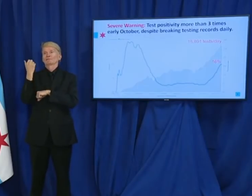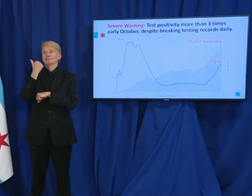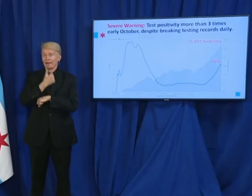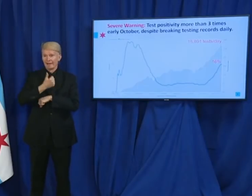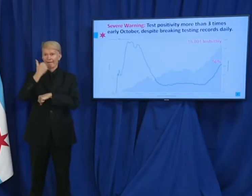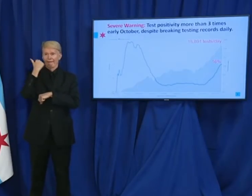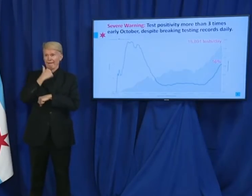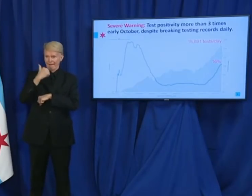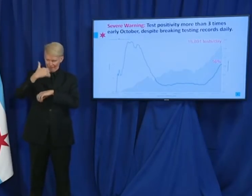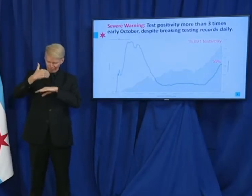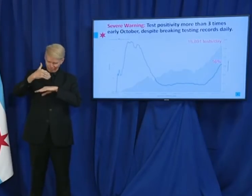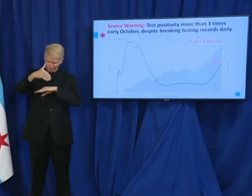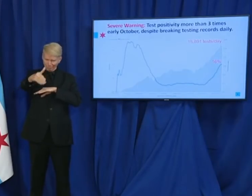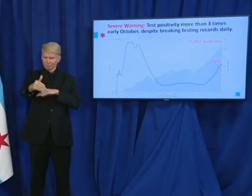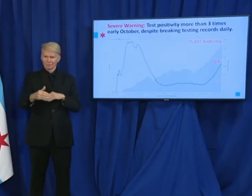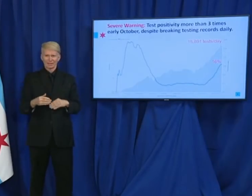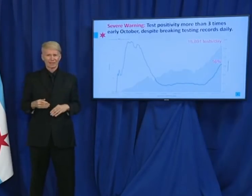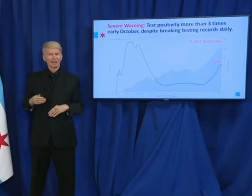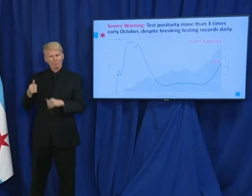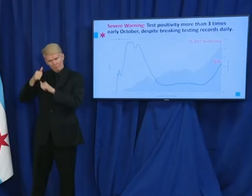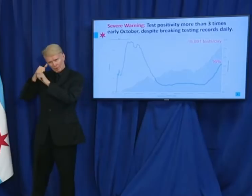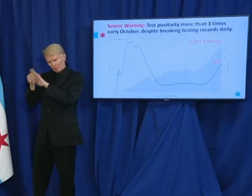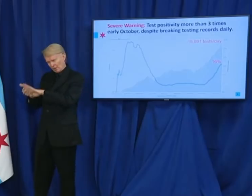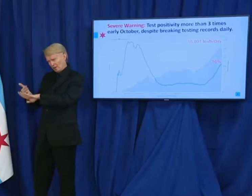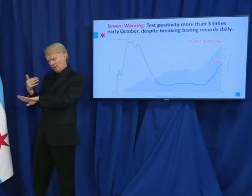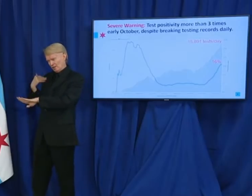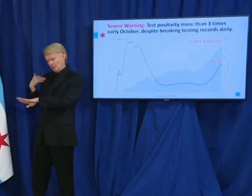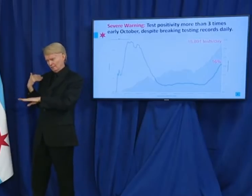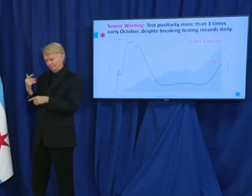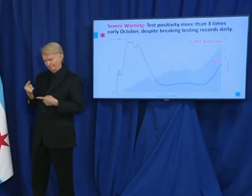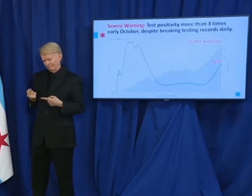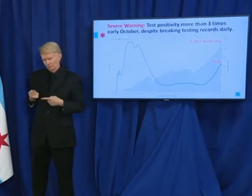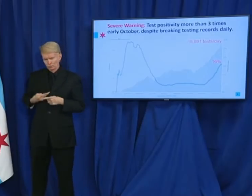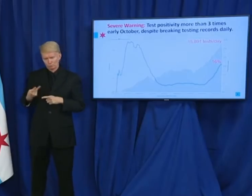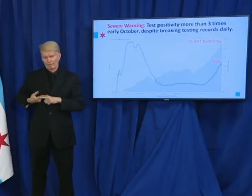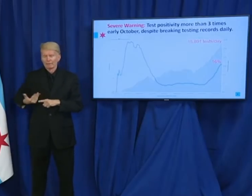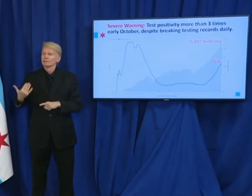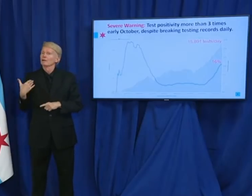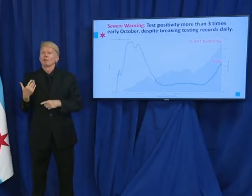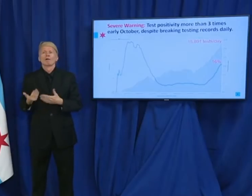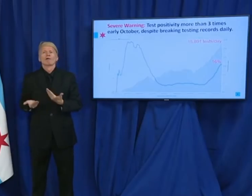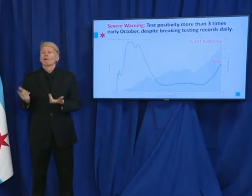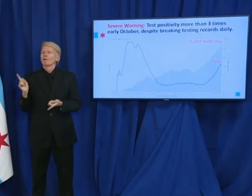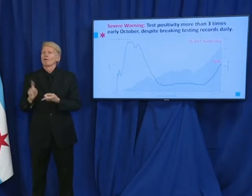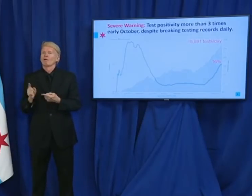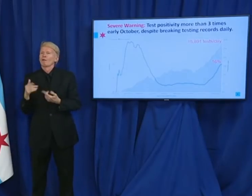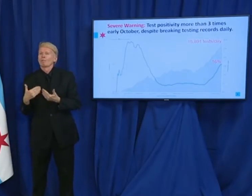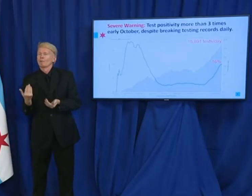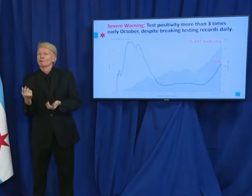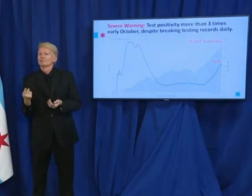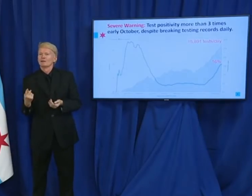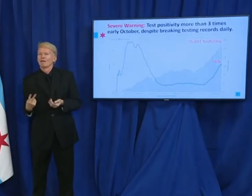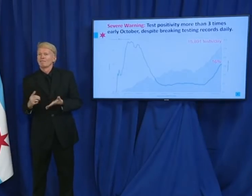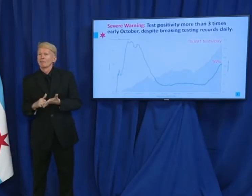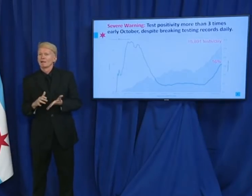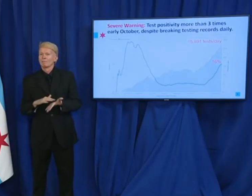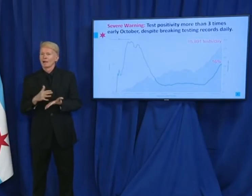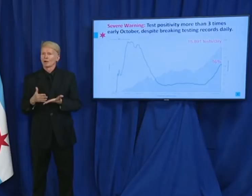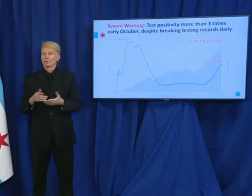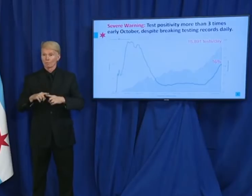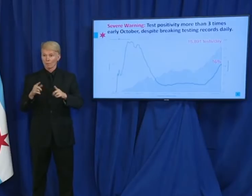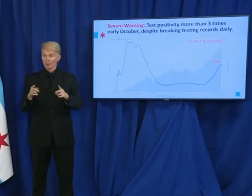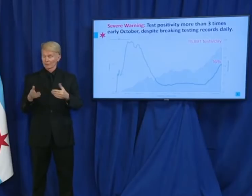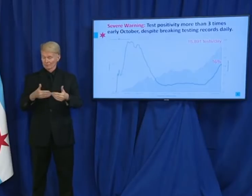every day. That's twice what we were doing if we look back just a couple of months ago. However, despite that increase